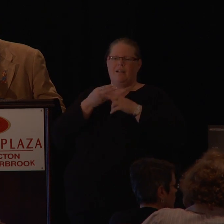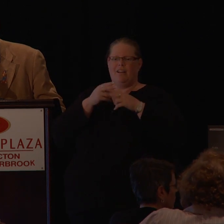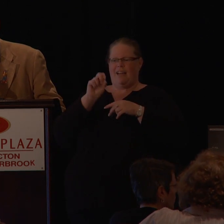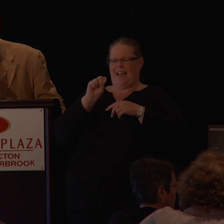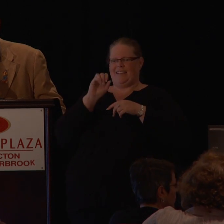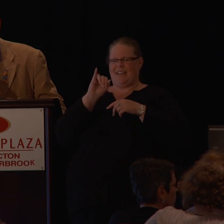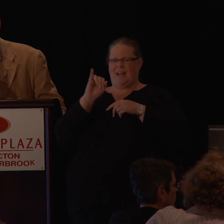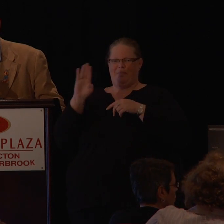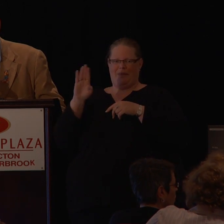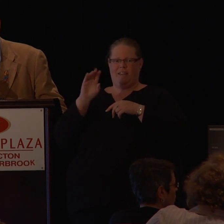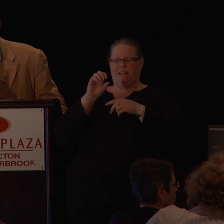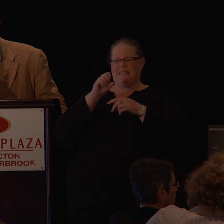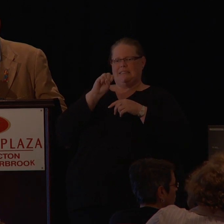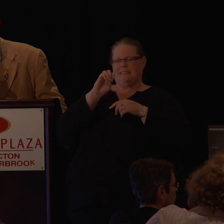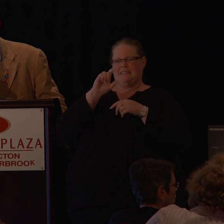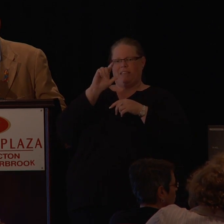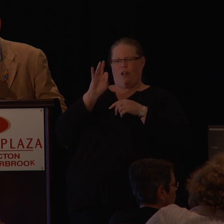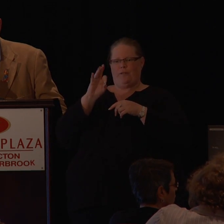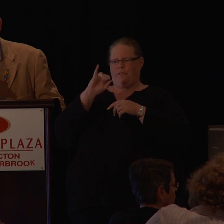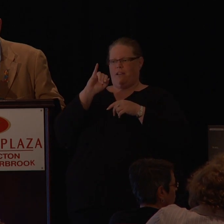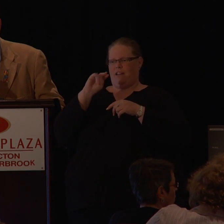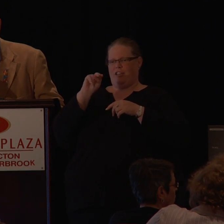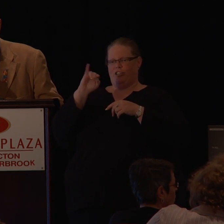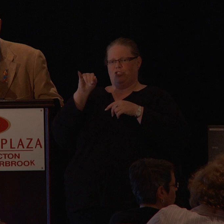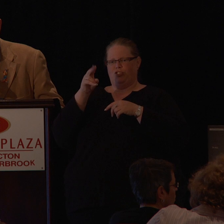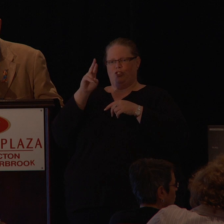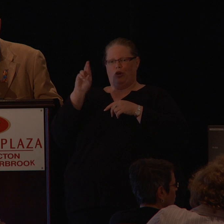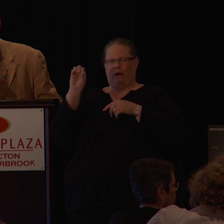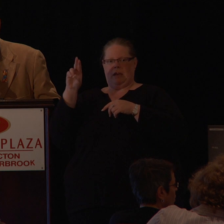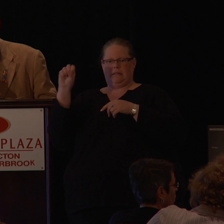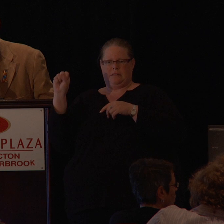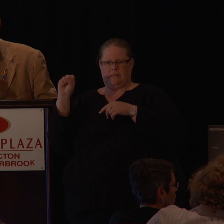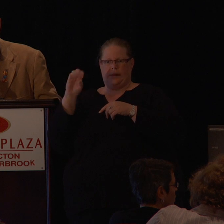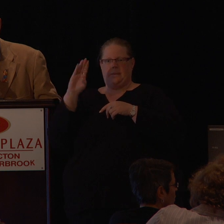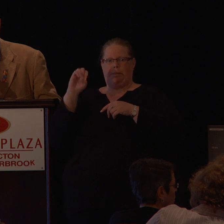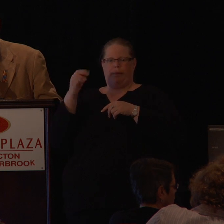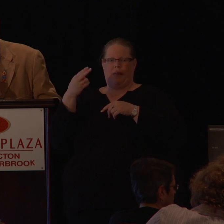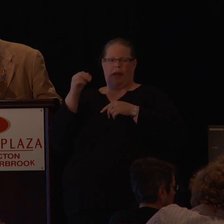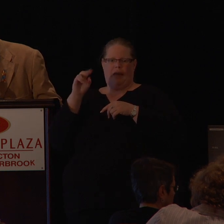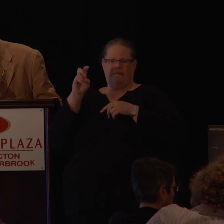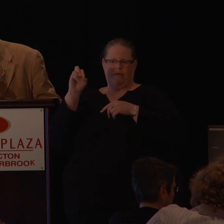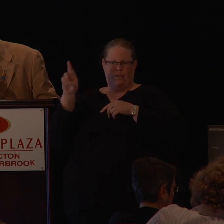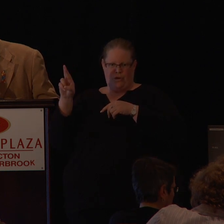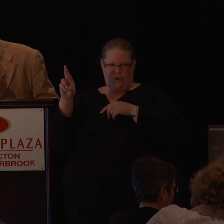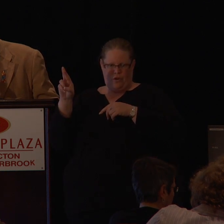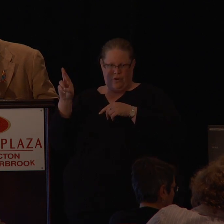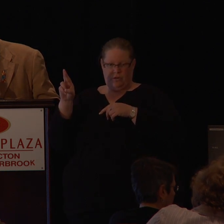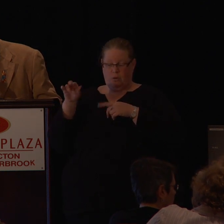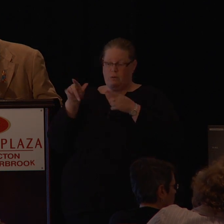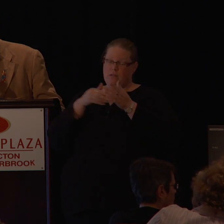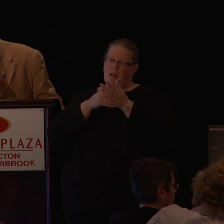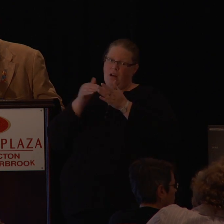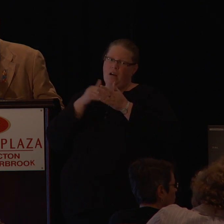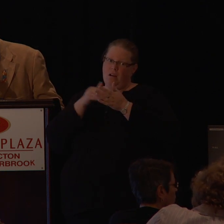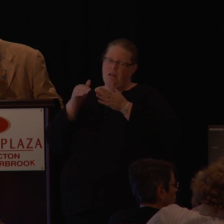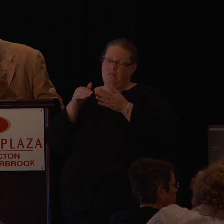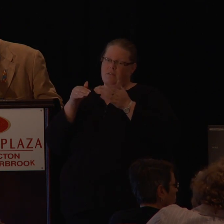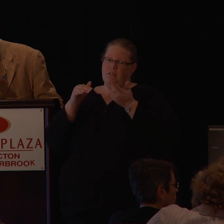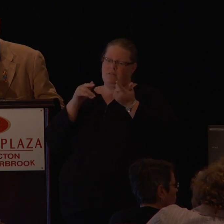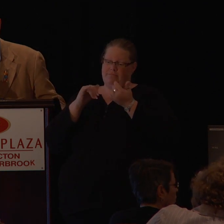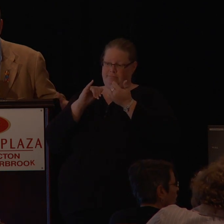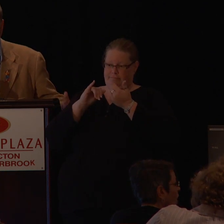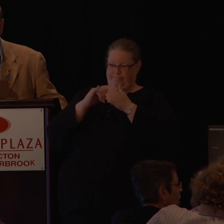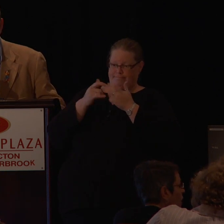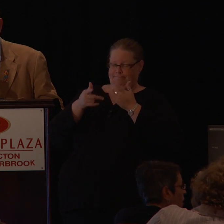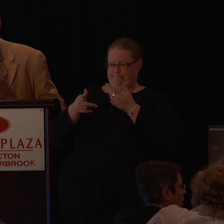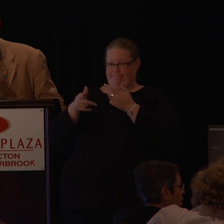SIBs, it's common enough that in autism discussions on the internet and in various journals, etc., SIBs are